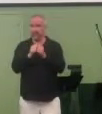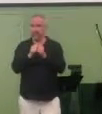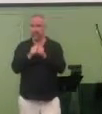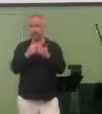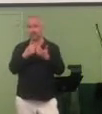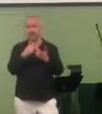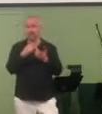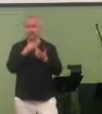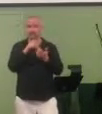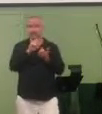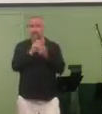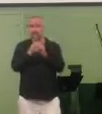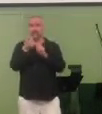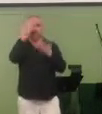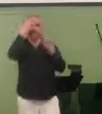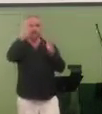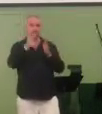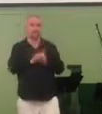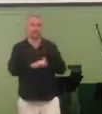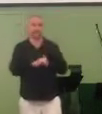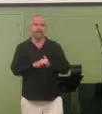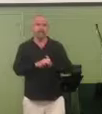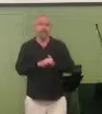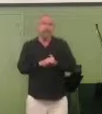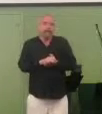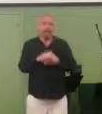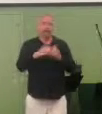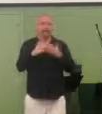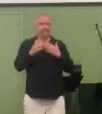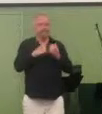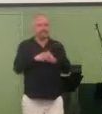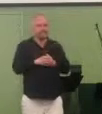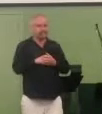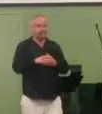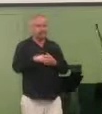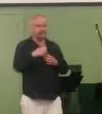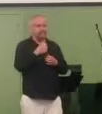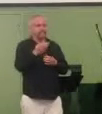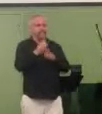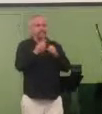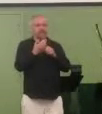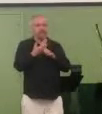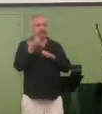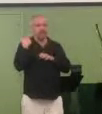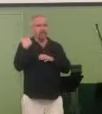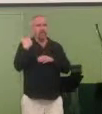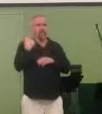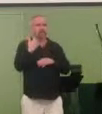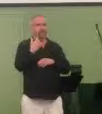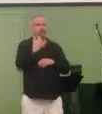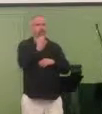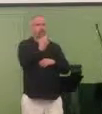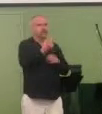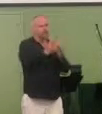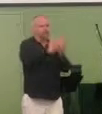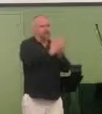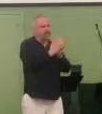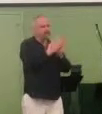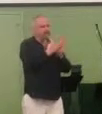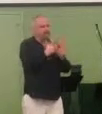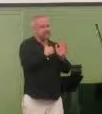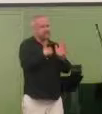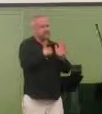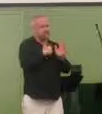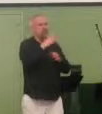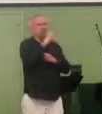very generous, down-to-earth man. Anyway, a few years ago, I was asked by Radar to do a piece